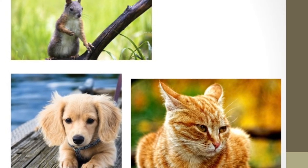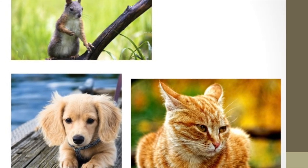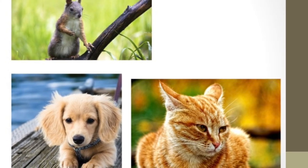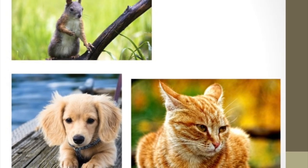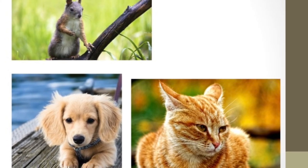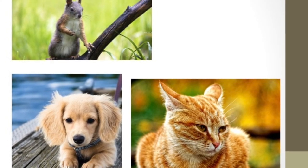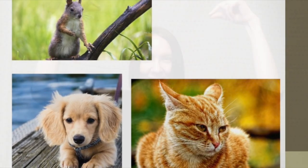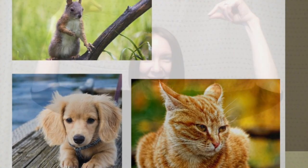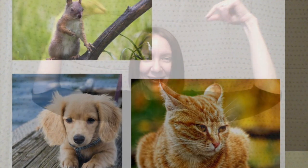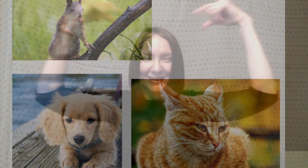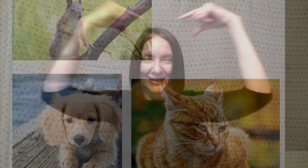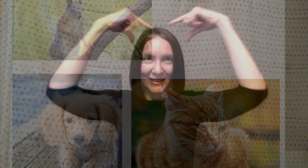classifiers?